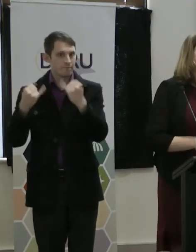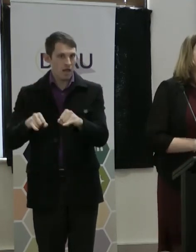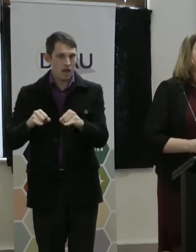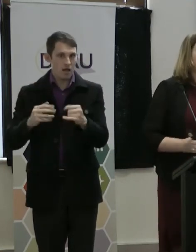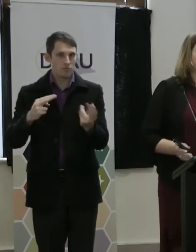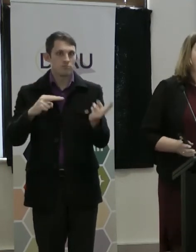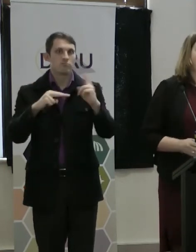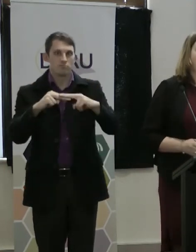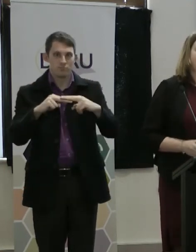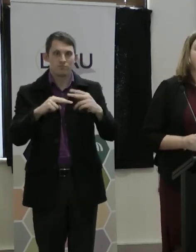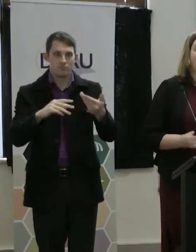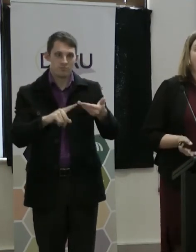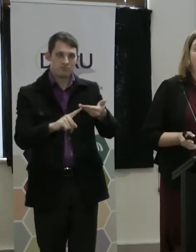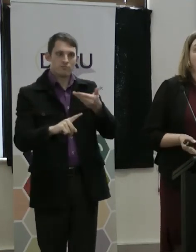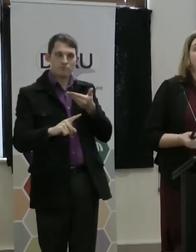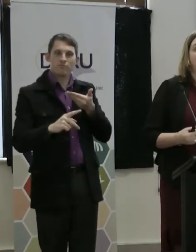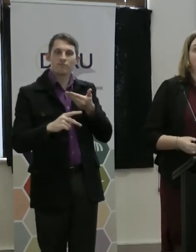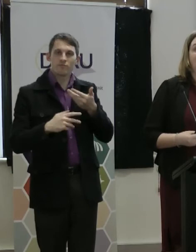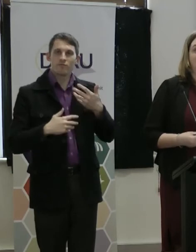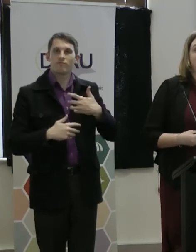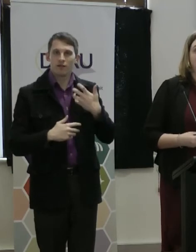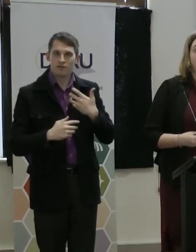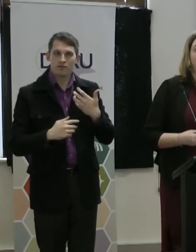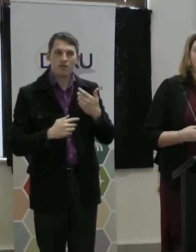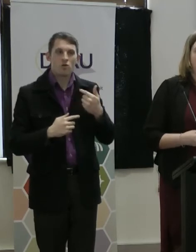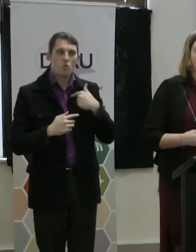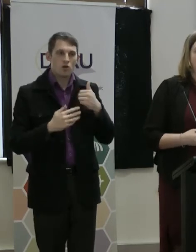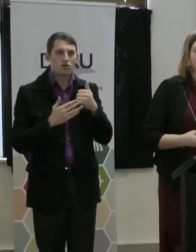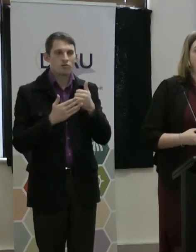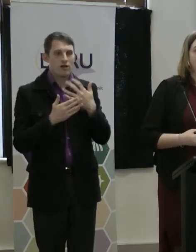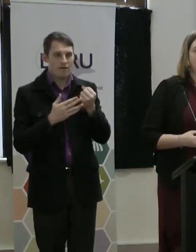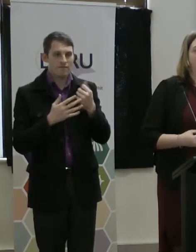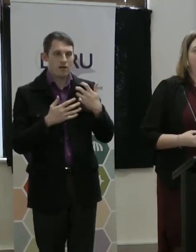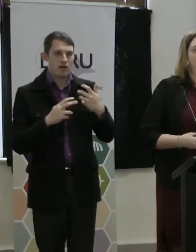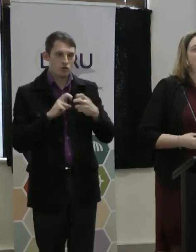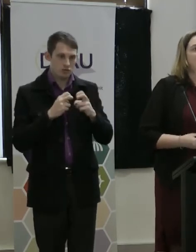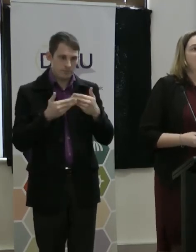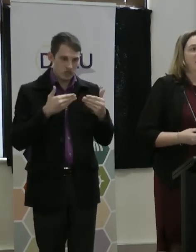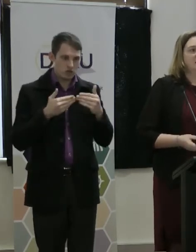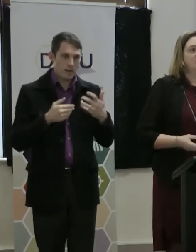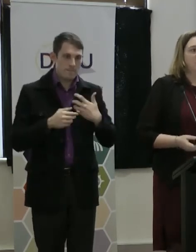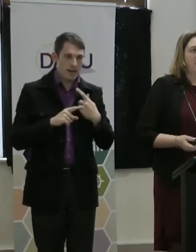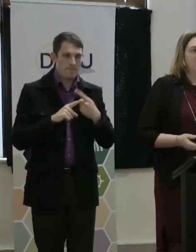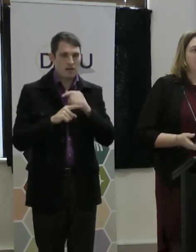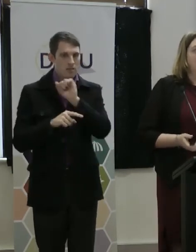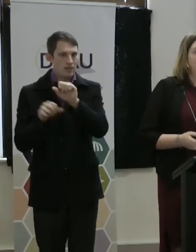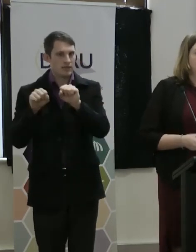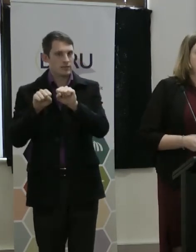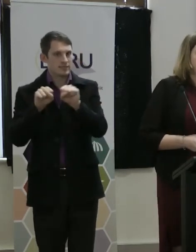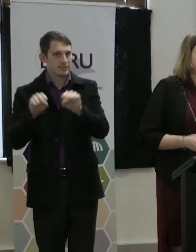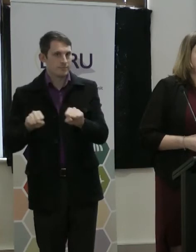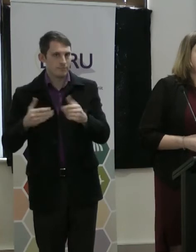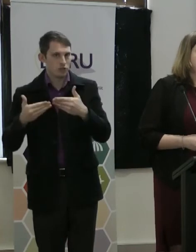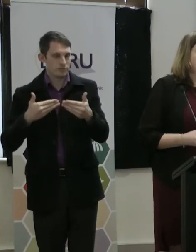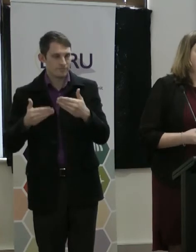So nearly all of our complaints will have an element of complaint management in them at this point in time. As I spoke about earlier, our